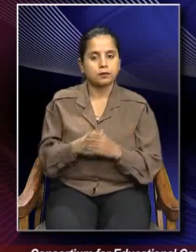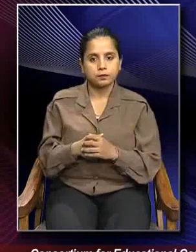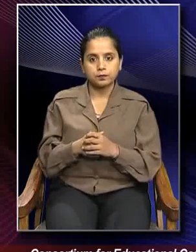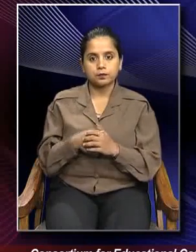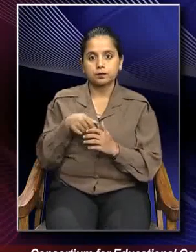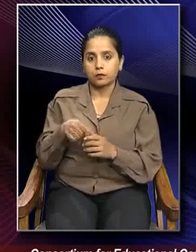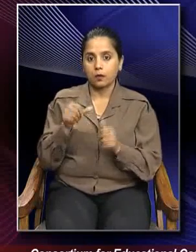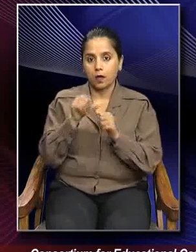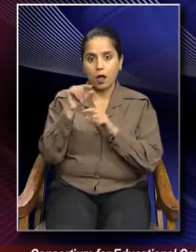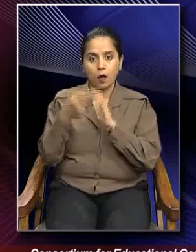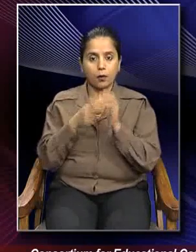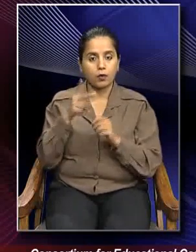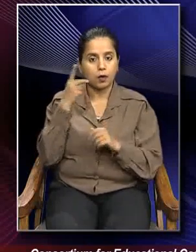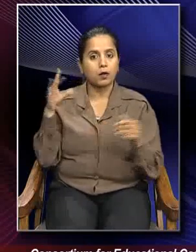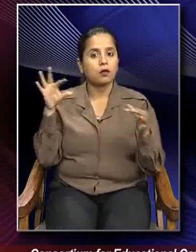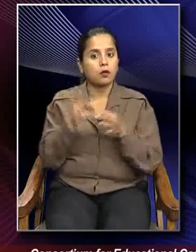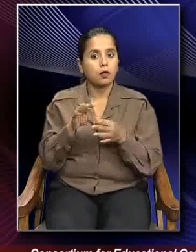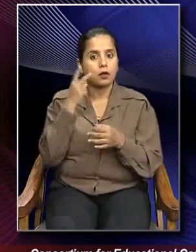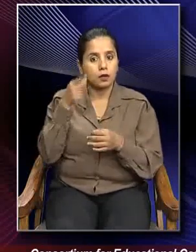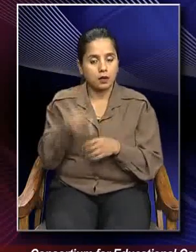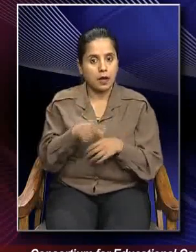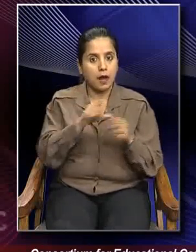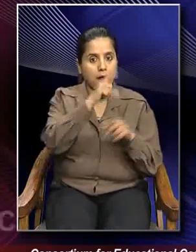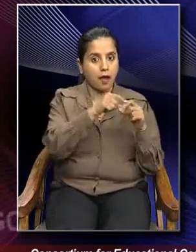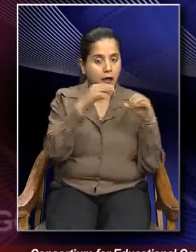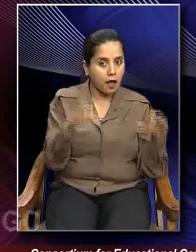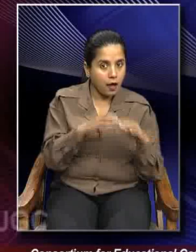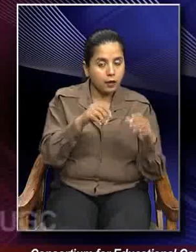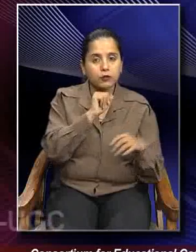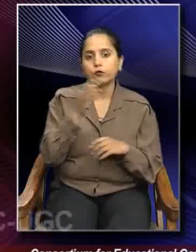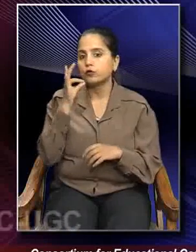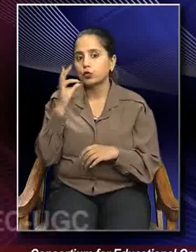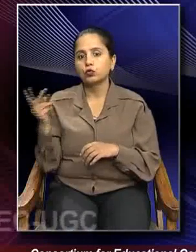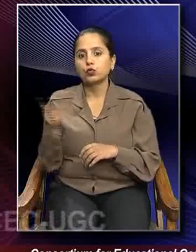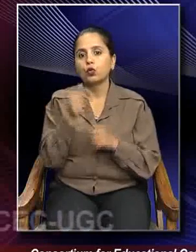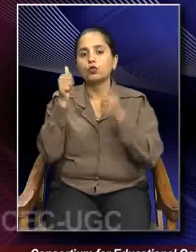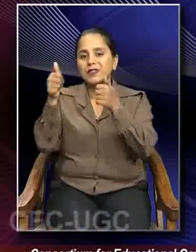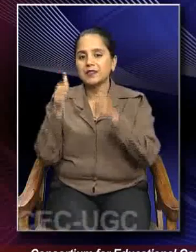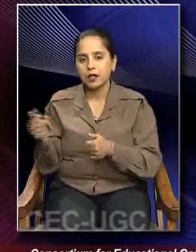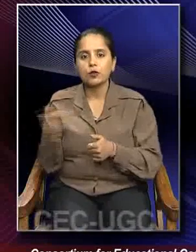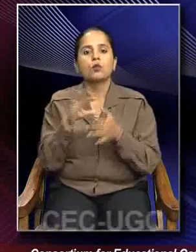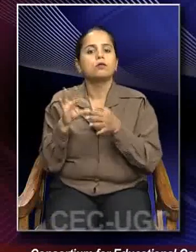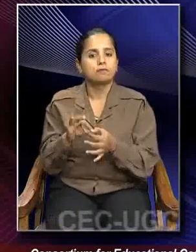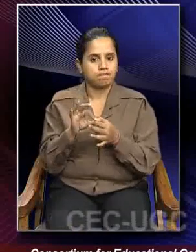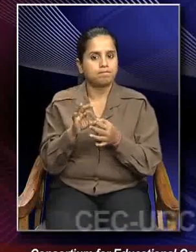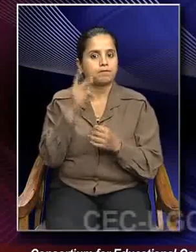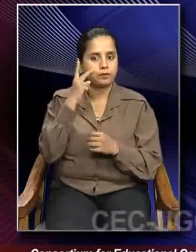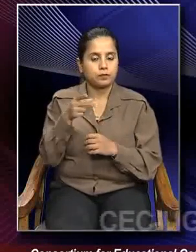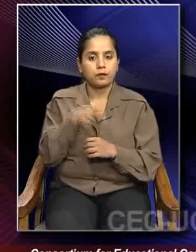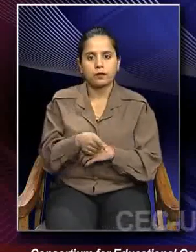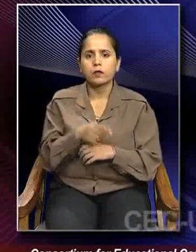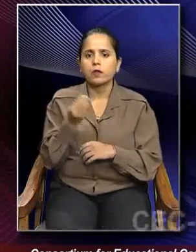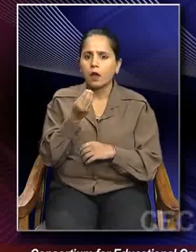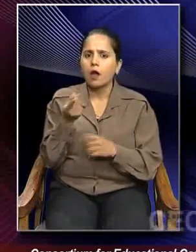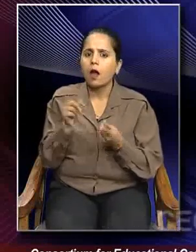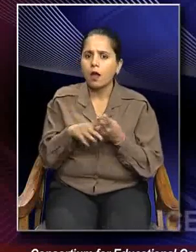The apurv is the link between the act and its fruits. It is the causal